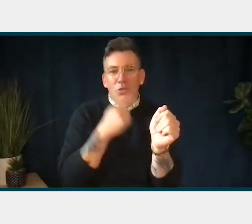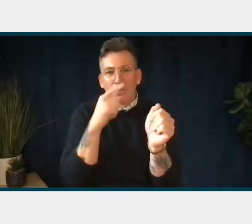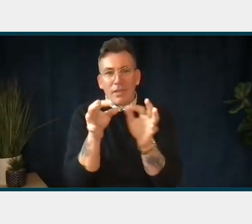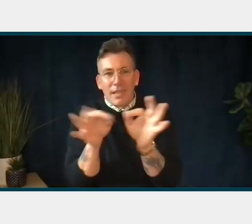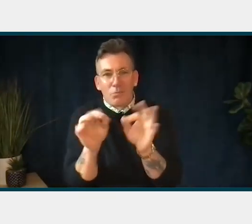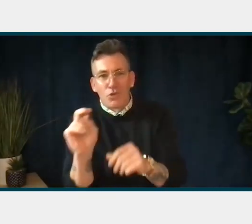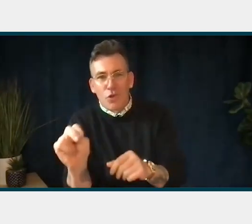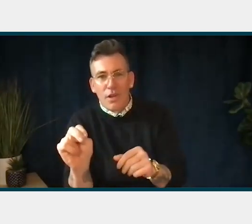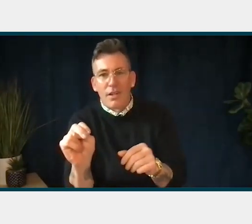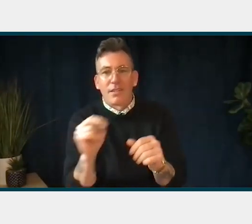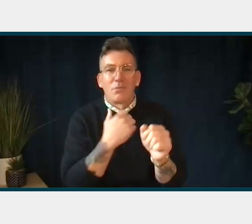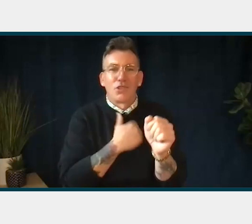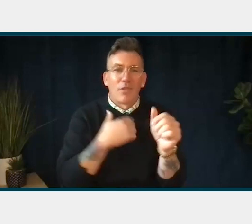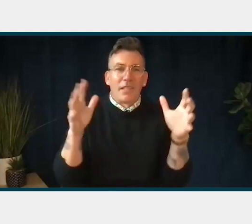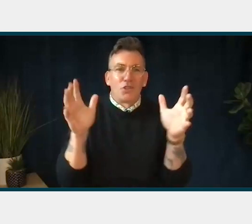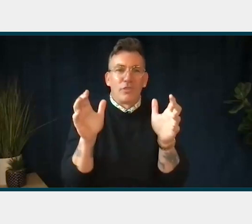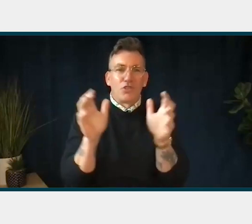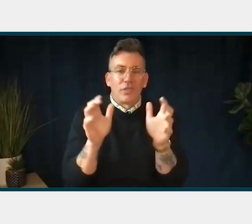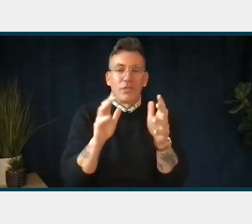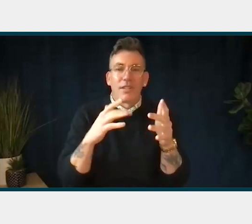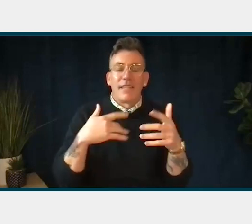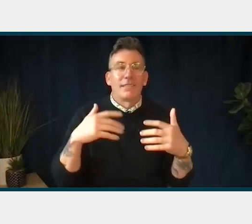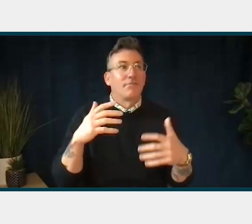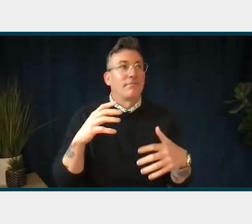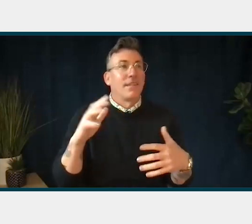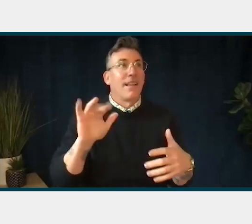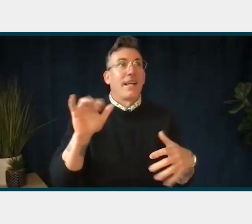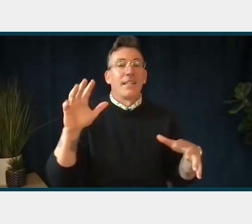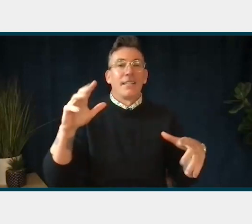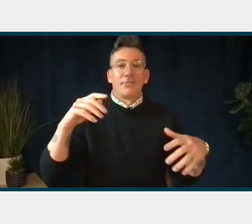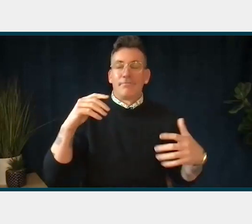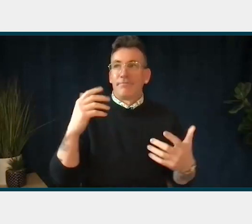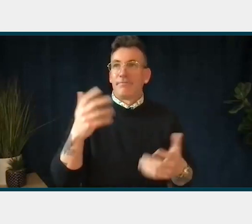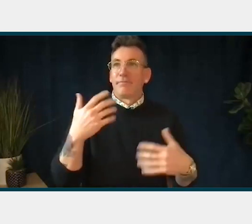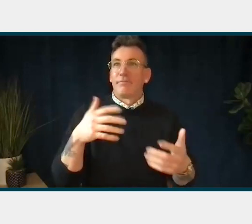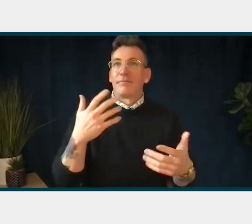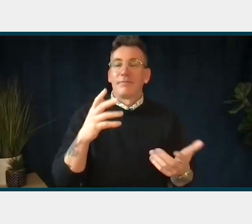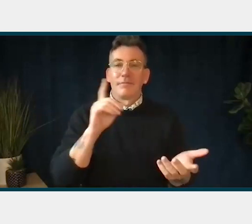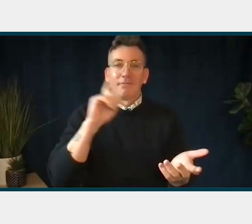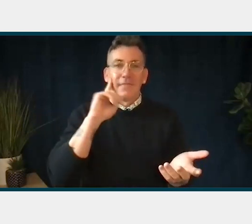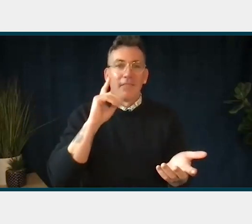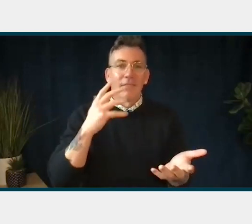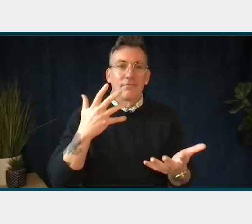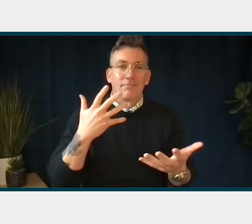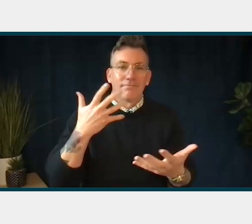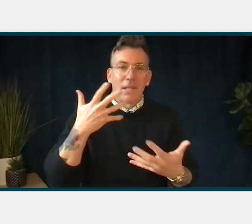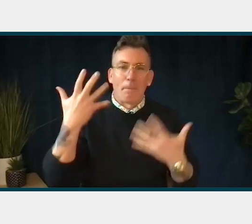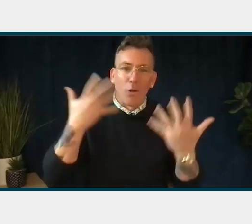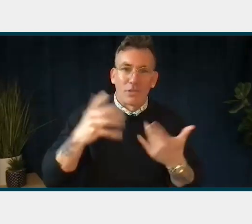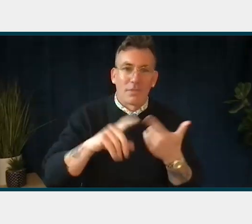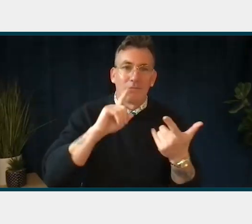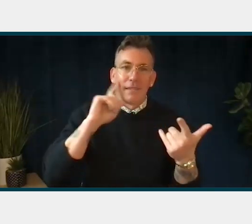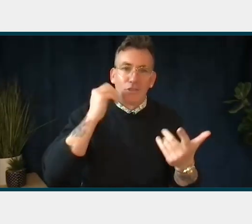that down, if you wouldn't mind getting an interpreter, if you wouldn't mind turning the captions on, we shrink ourselves smaller and smaller.